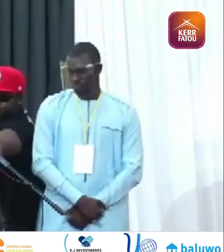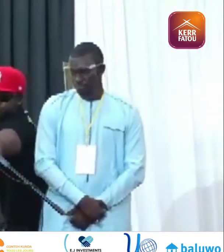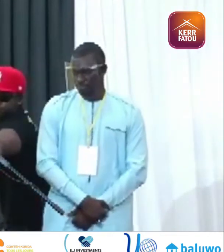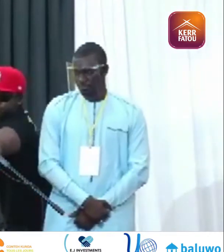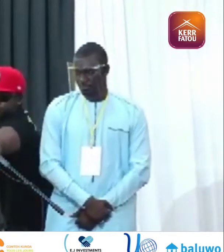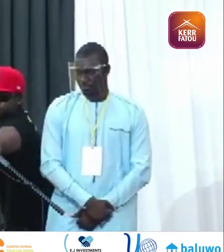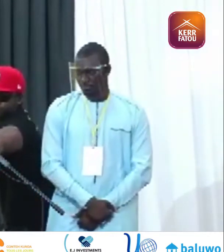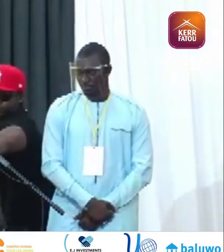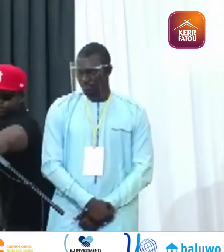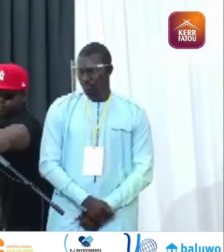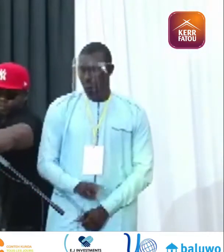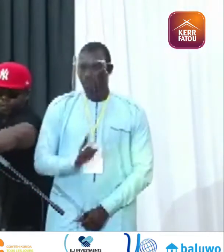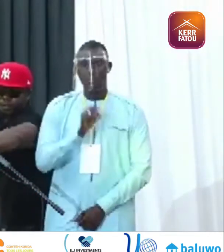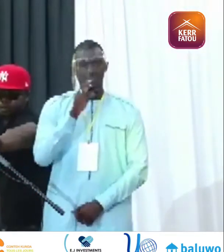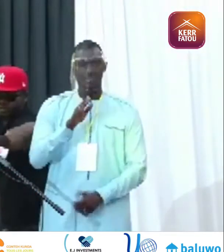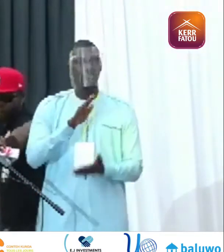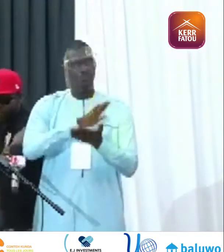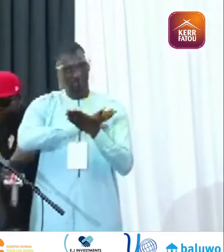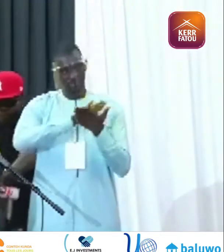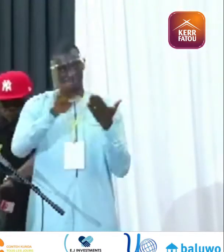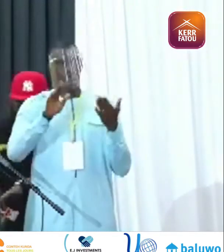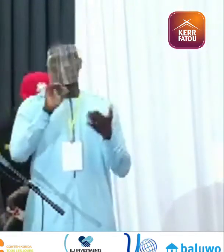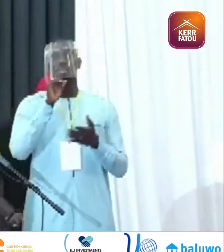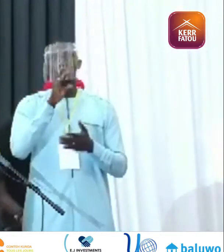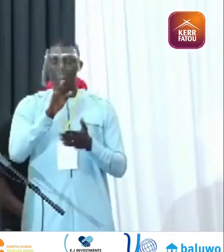limu wax leerna limu wax amna mana